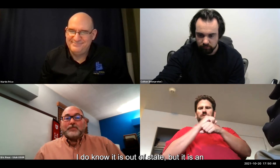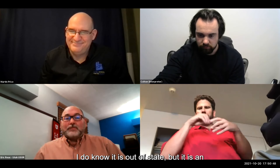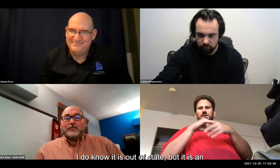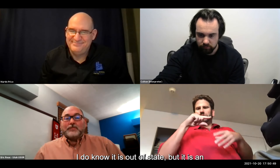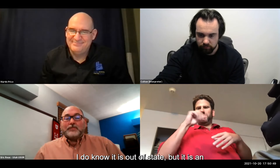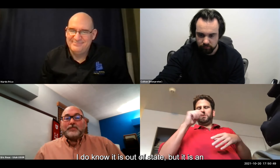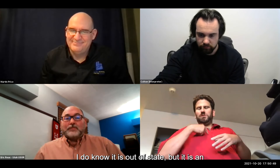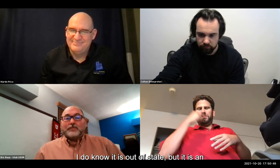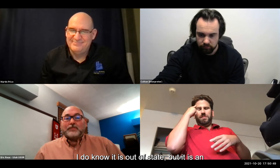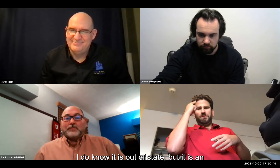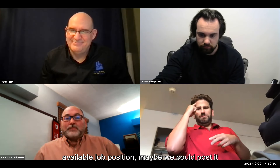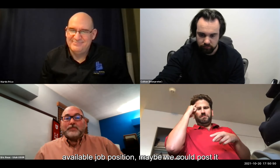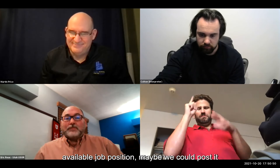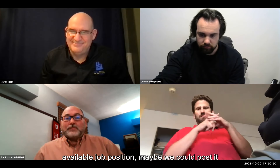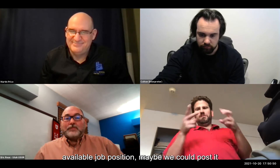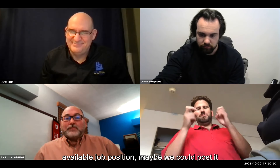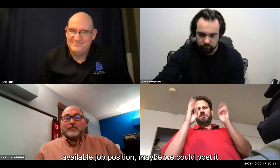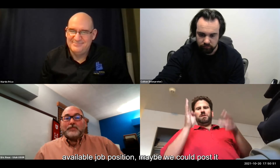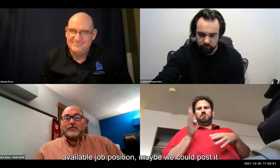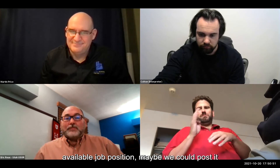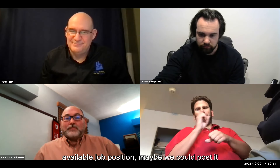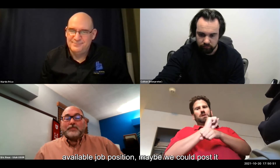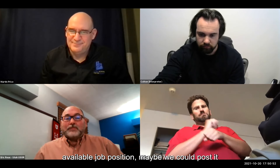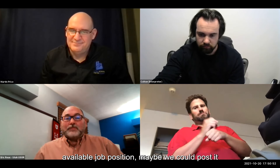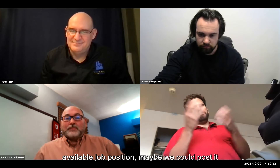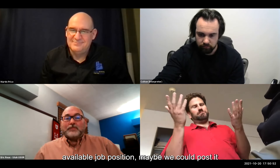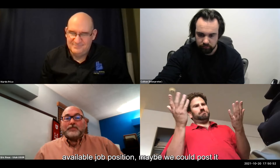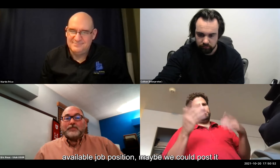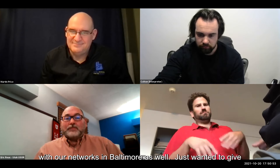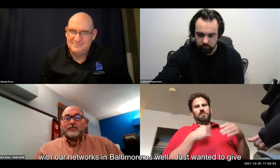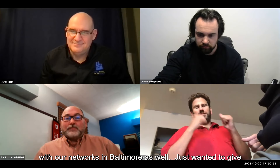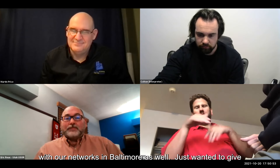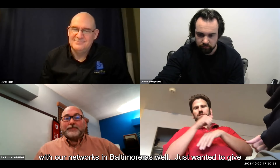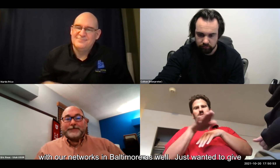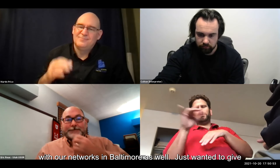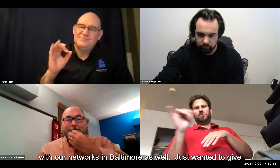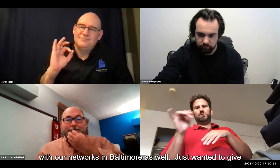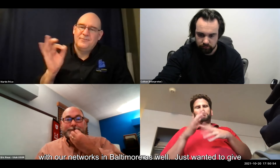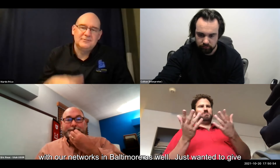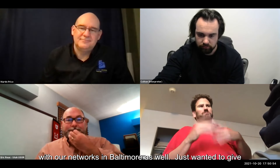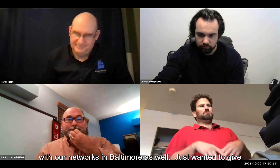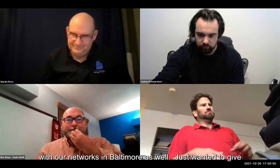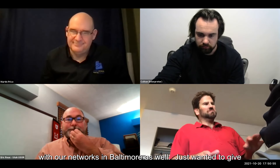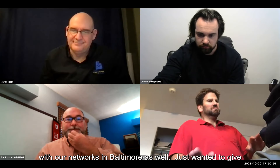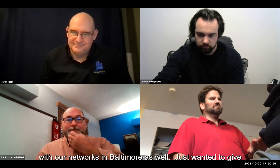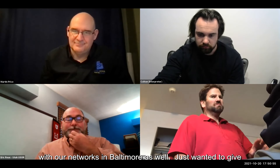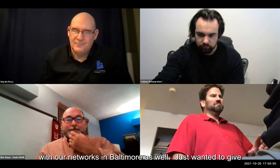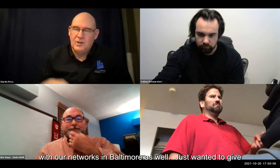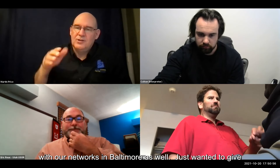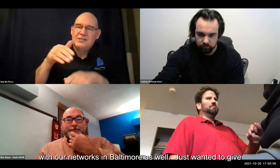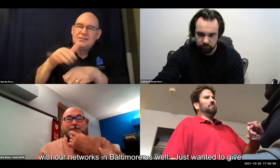state, but it is an available job position. Maybe we could post it with our networks out in Baltimore as